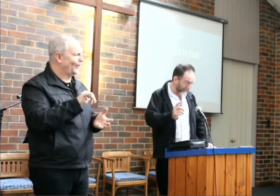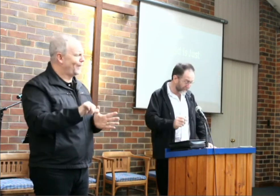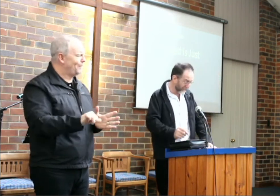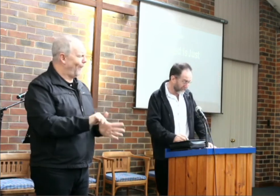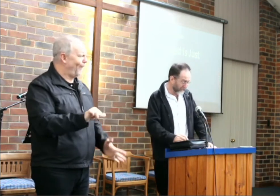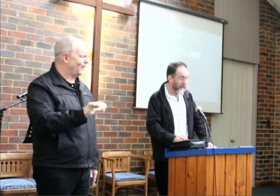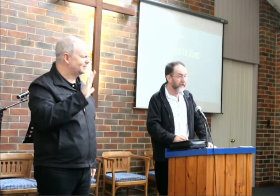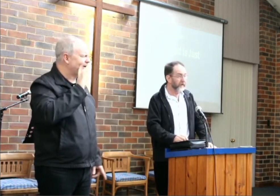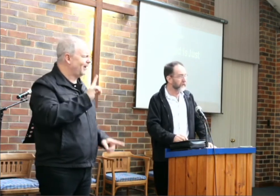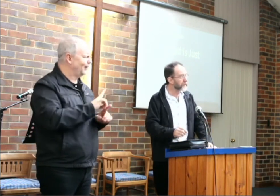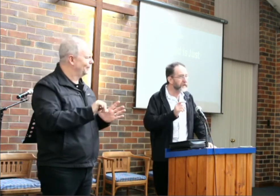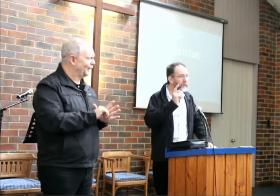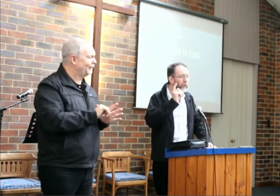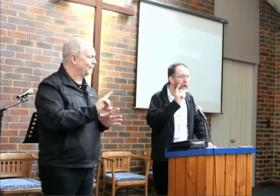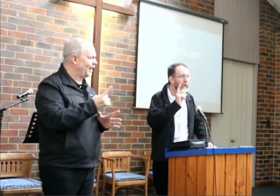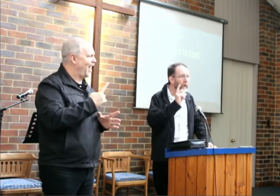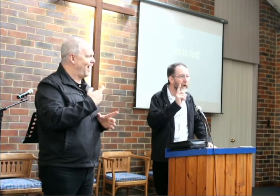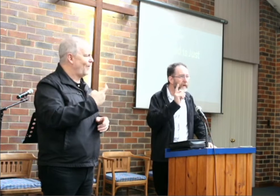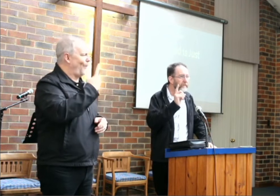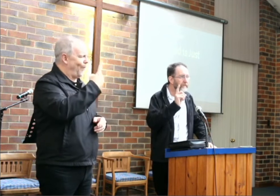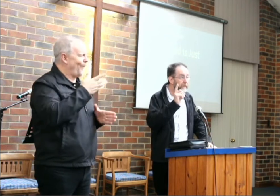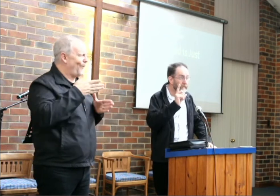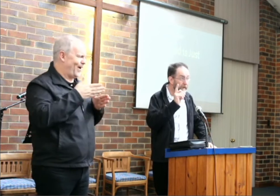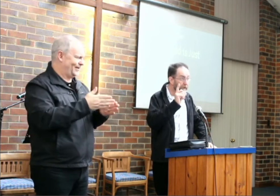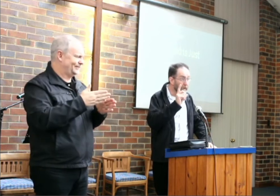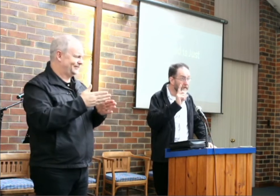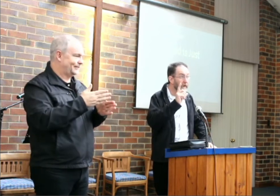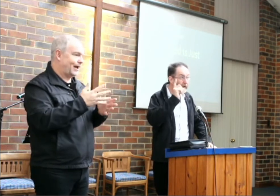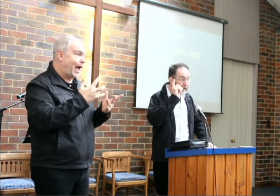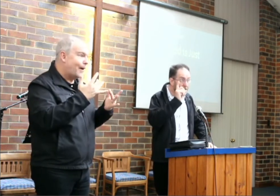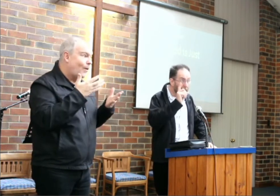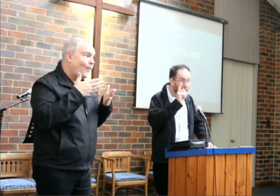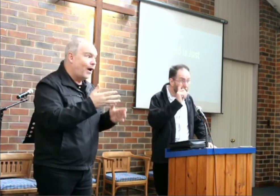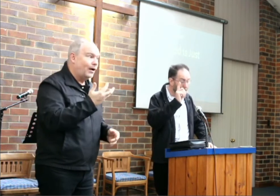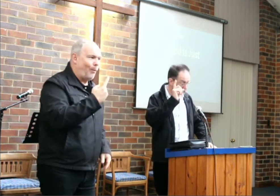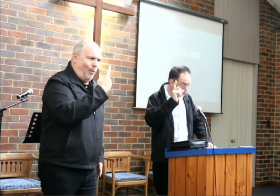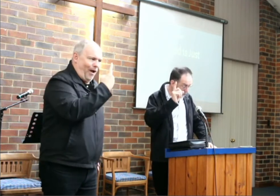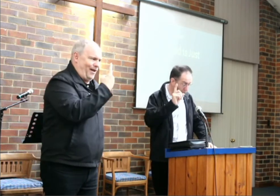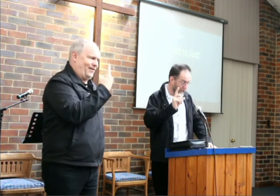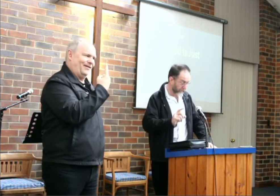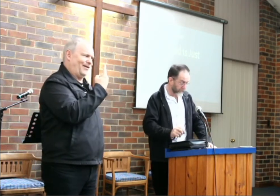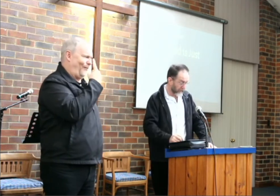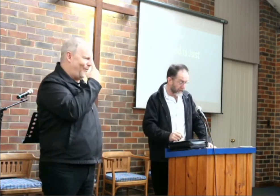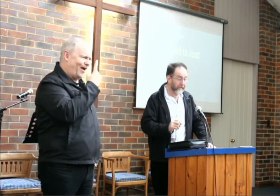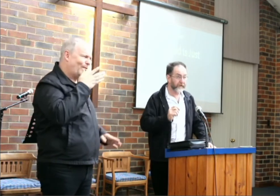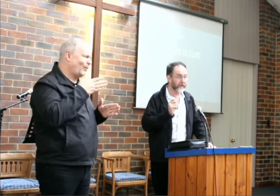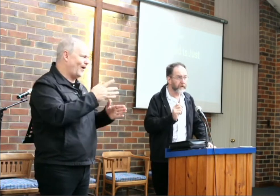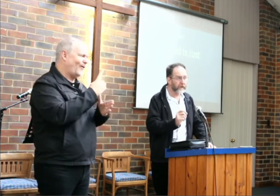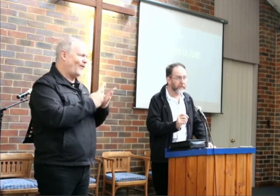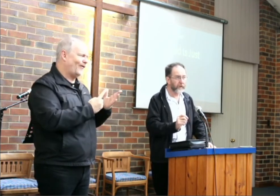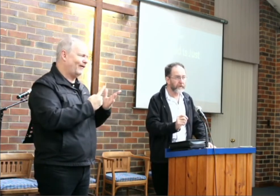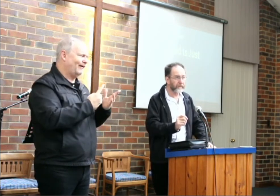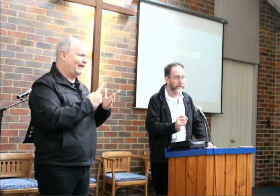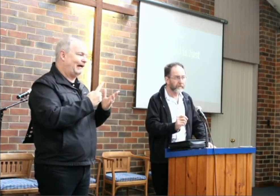but there is one way. How many ways? One way. If a